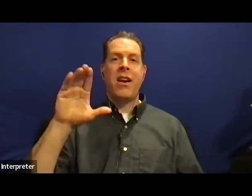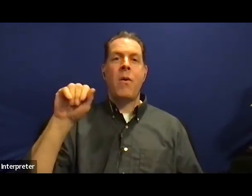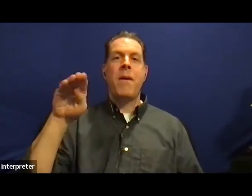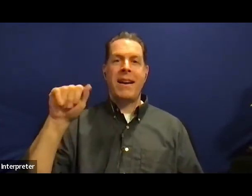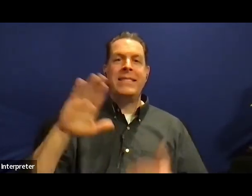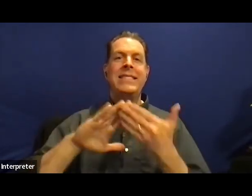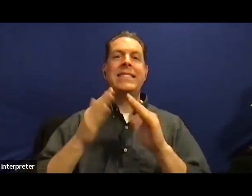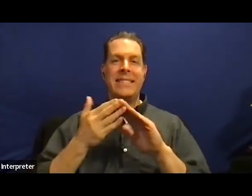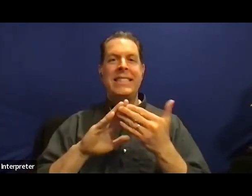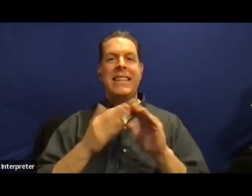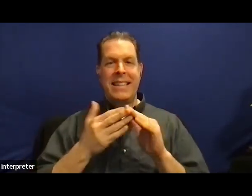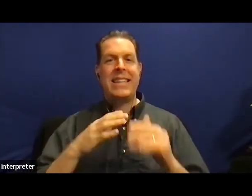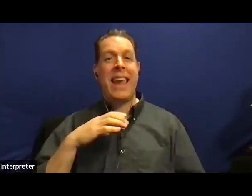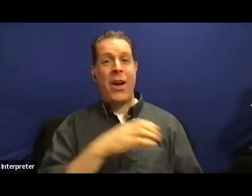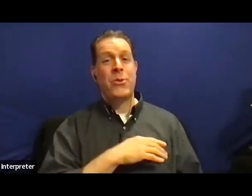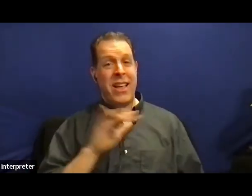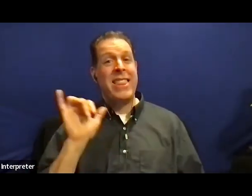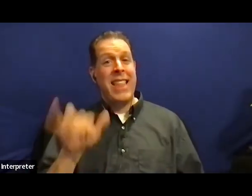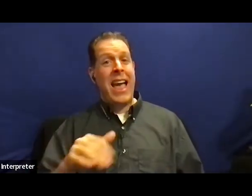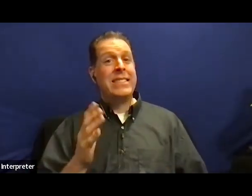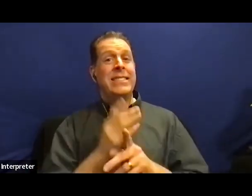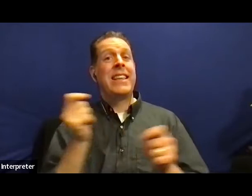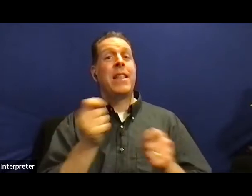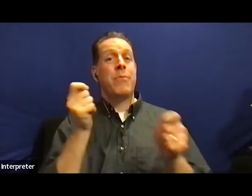and that's something to celebrate.